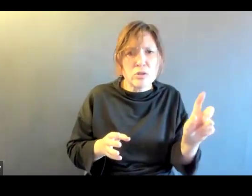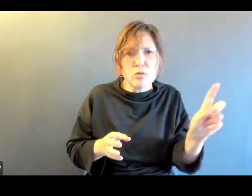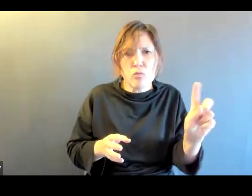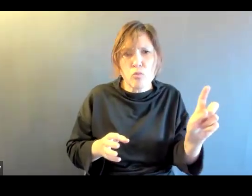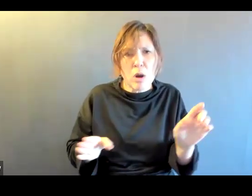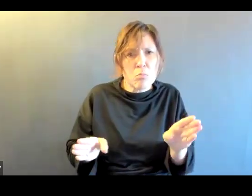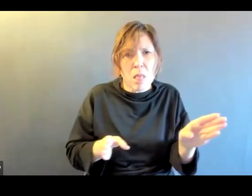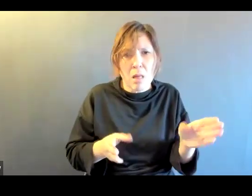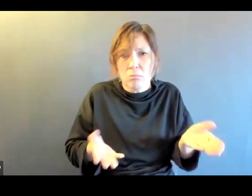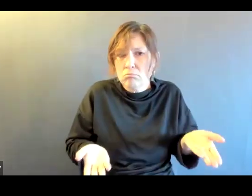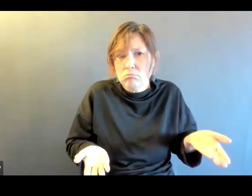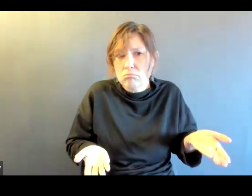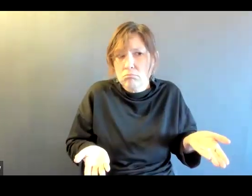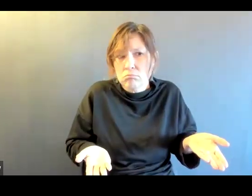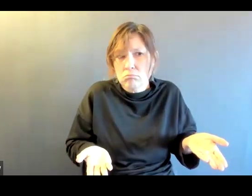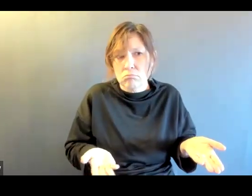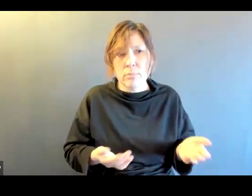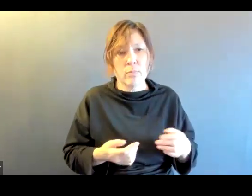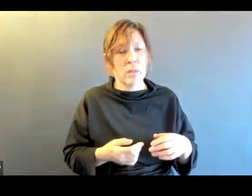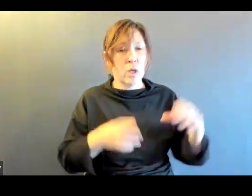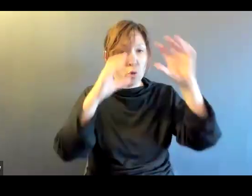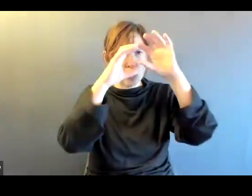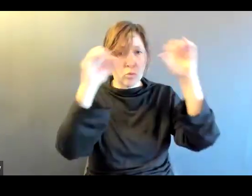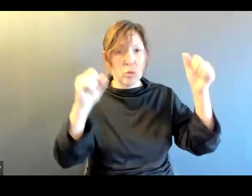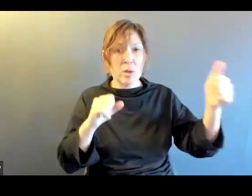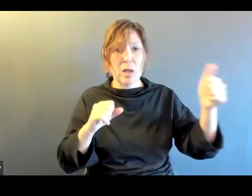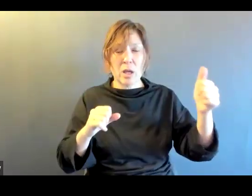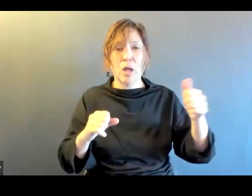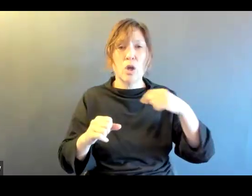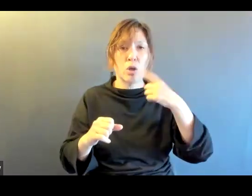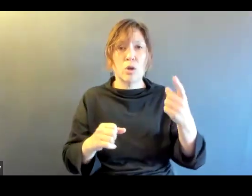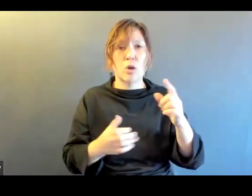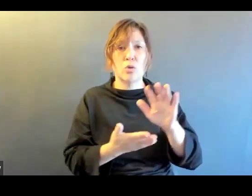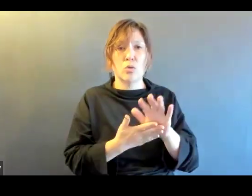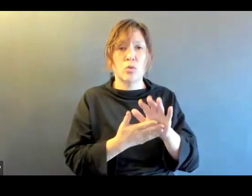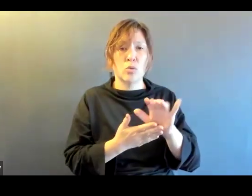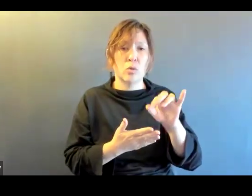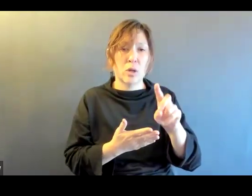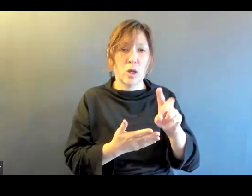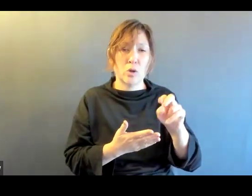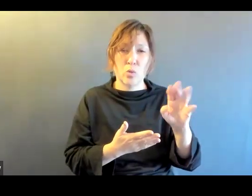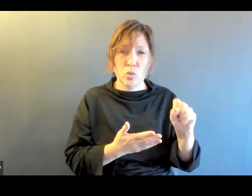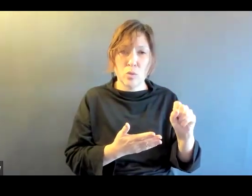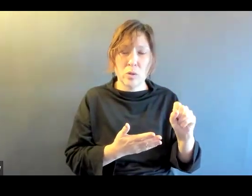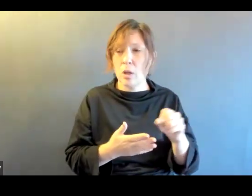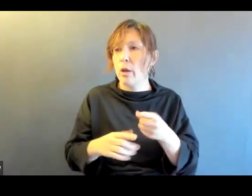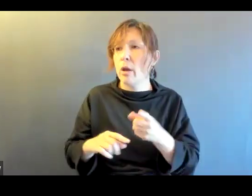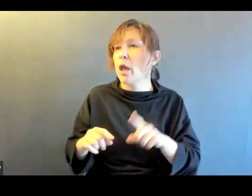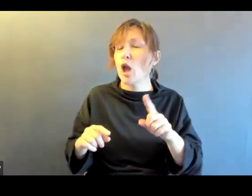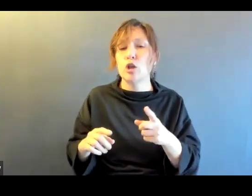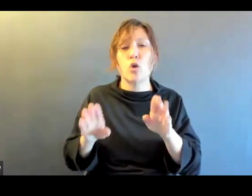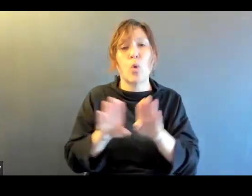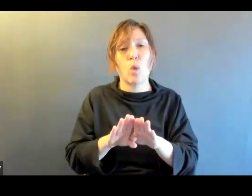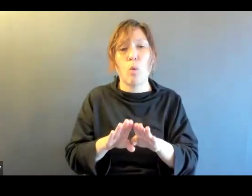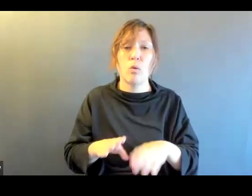have continuity? Superintendent Skipper herself said to the Schoolyard News in 2024, we can't simply close or merge schools